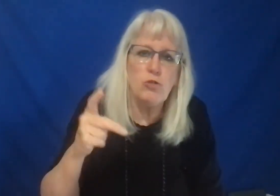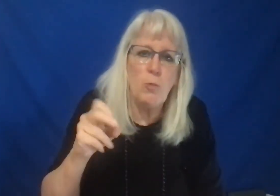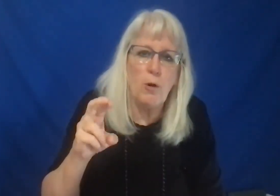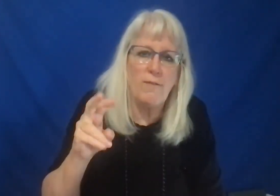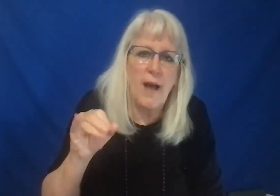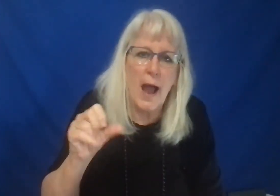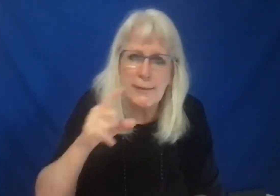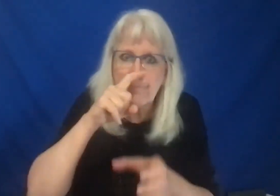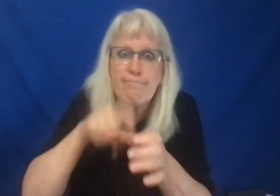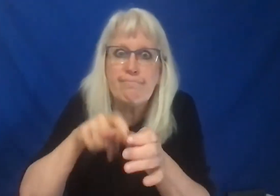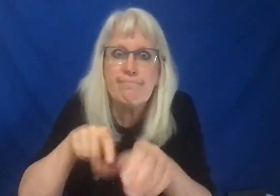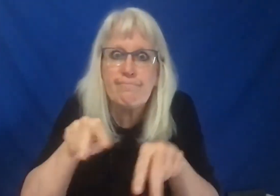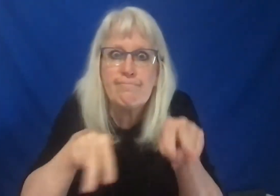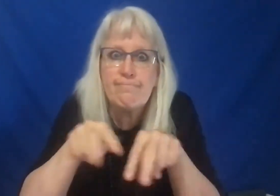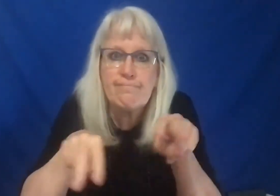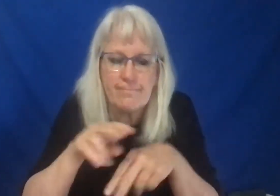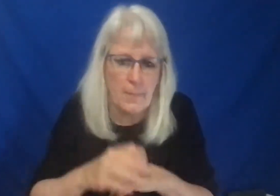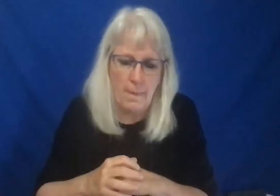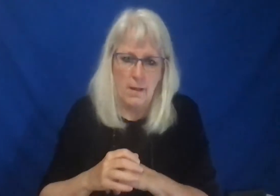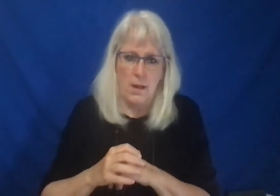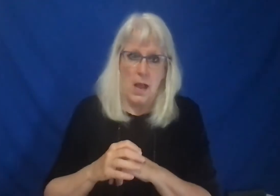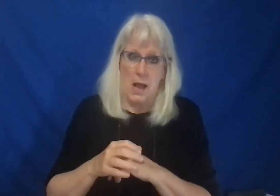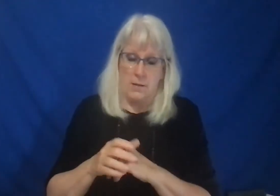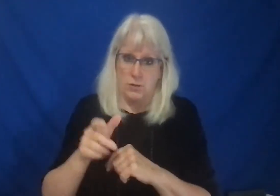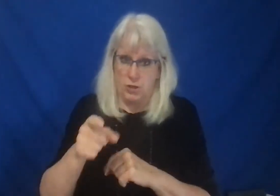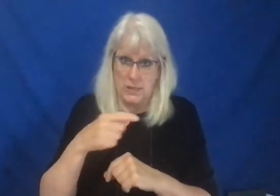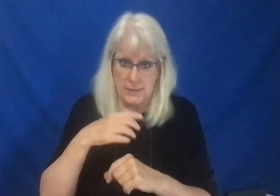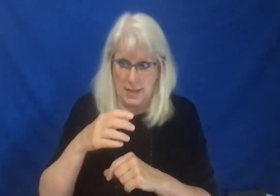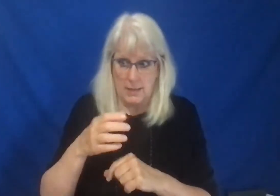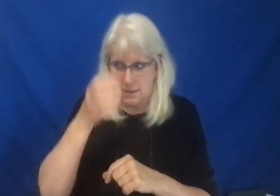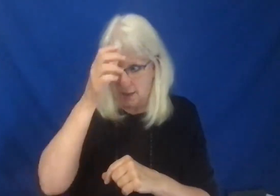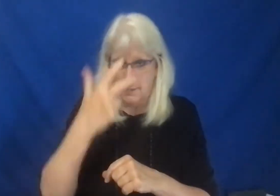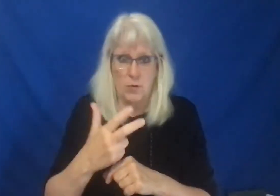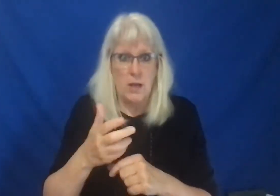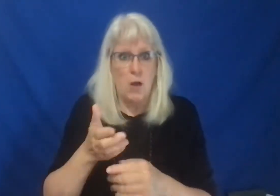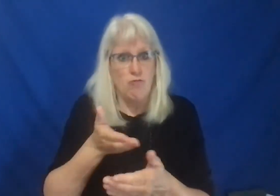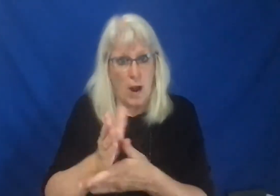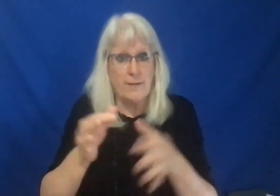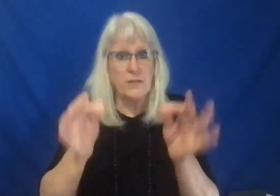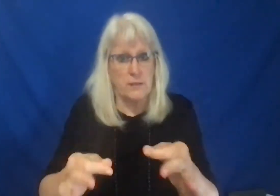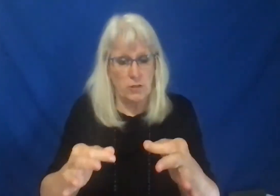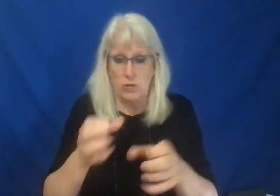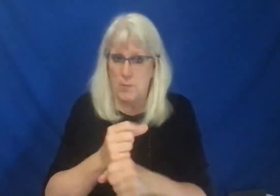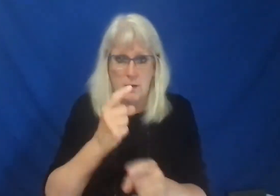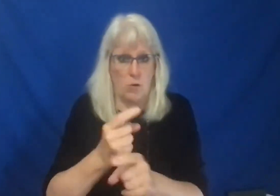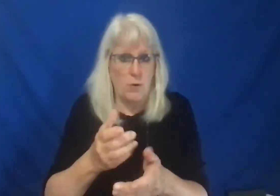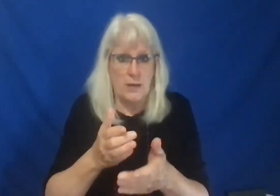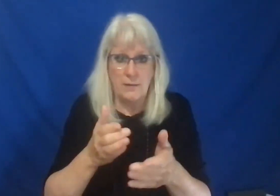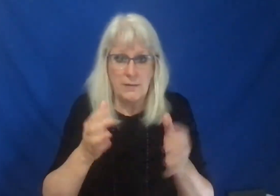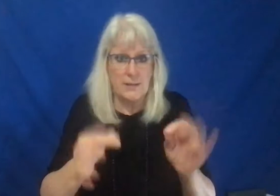to concept 3, endowed with the right of decision to make appropriate decisions, because I'm not here all the time and I don't